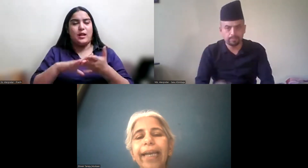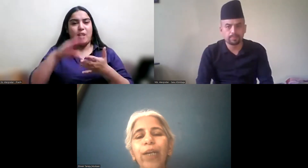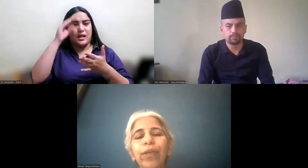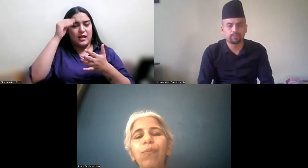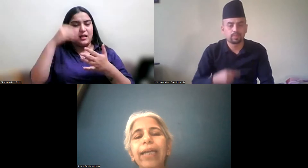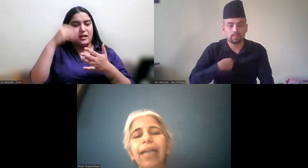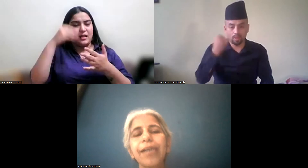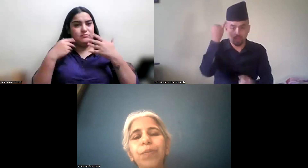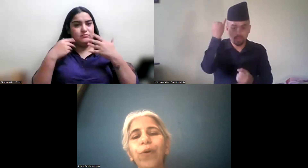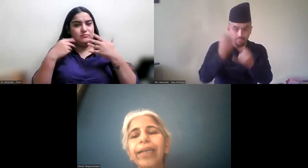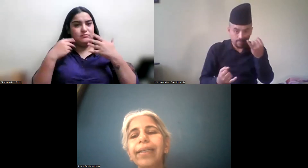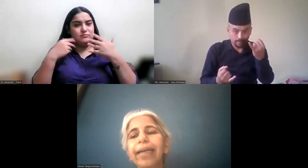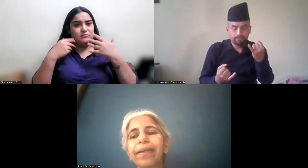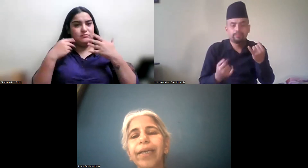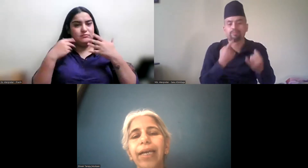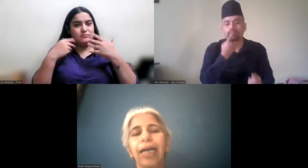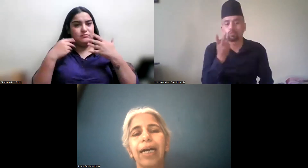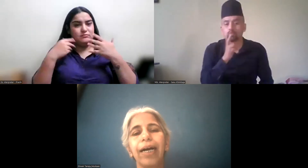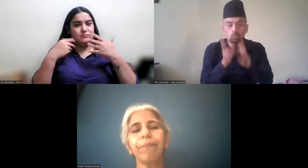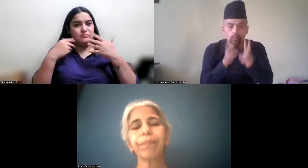just end with one last point that